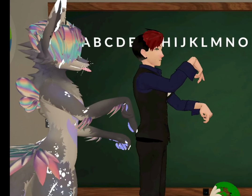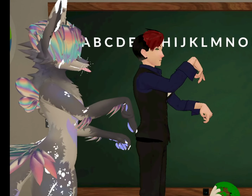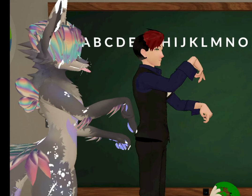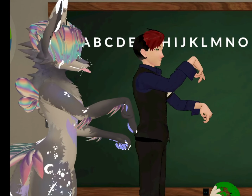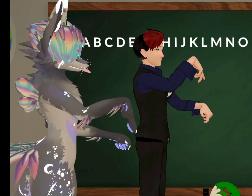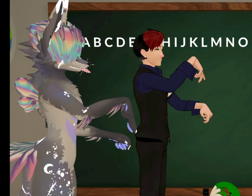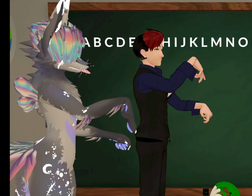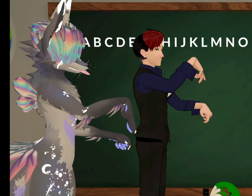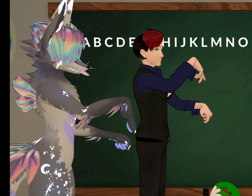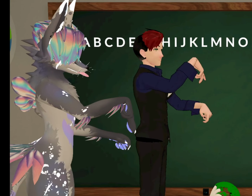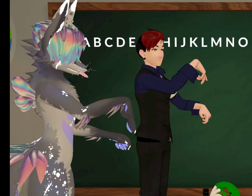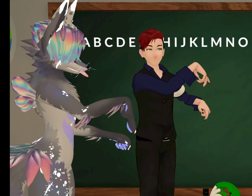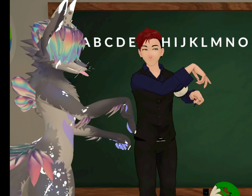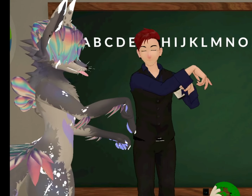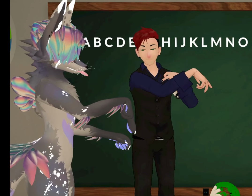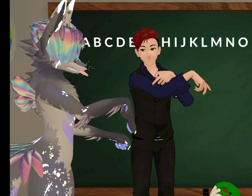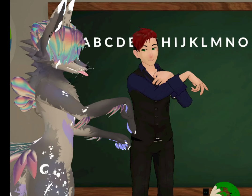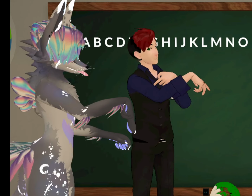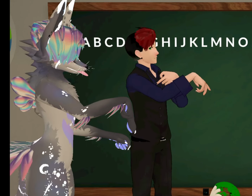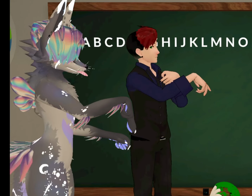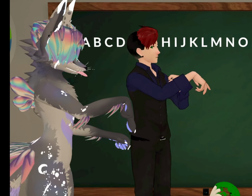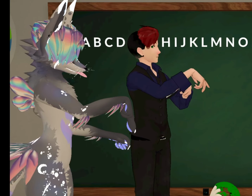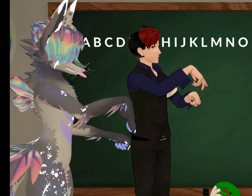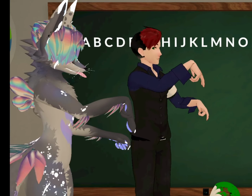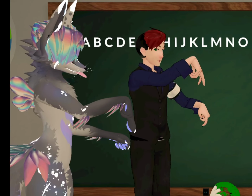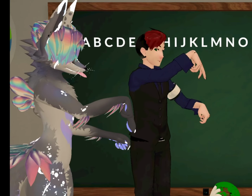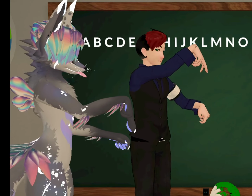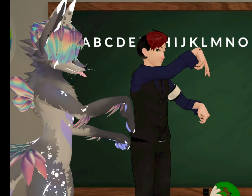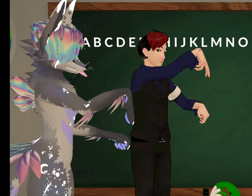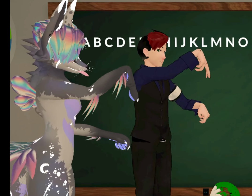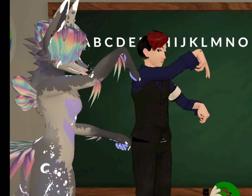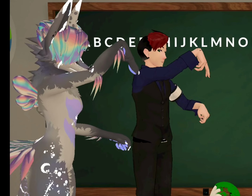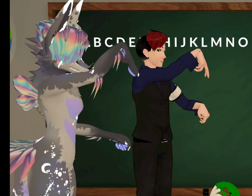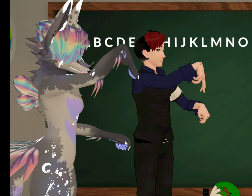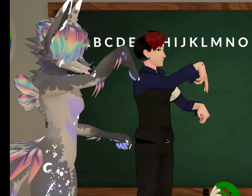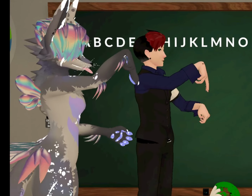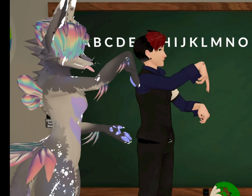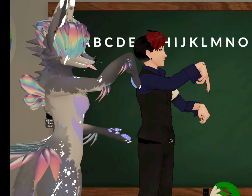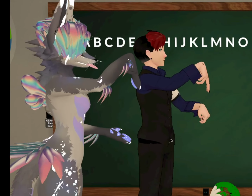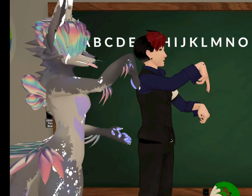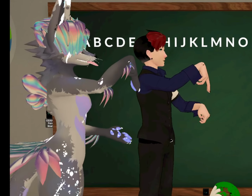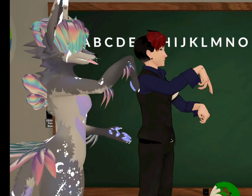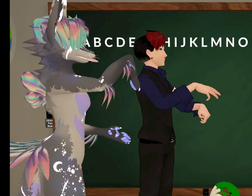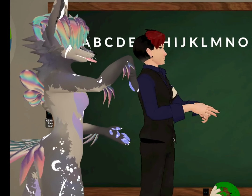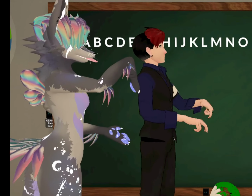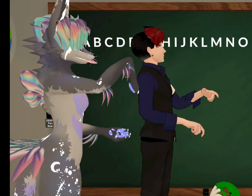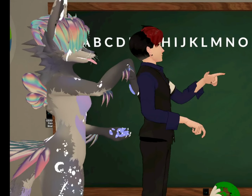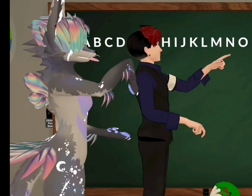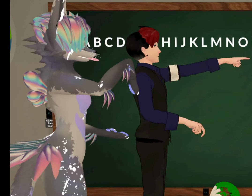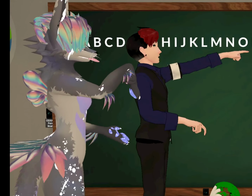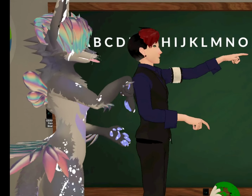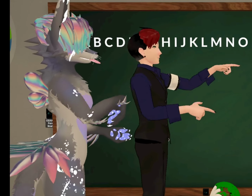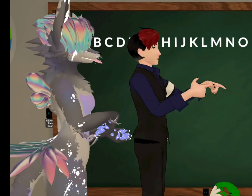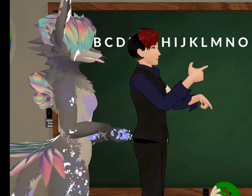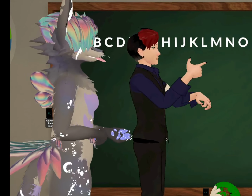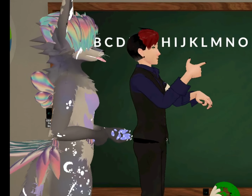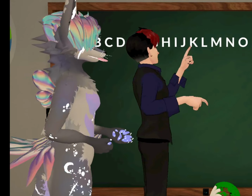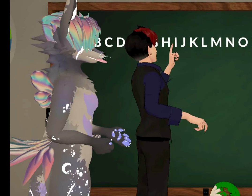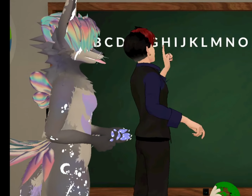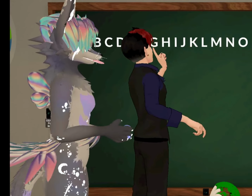down. And it's the same thing with VR. It's the two fingers, but it's facing down. Q